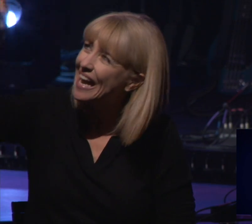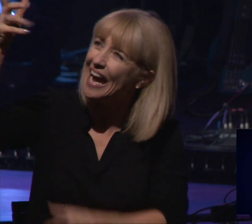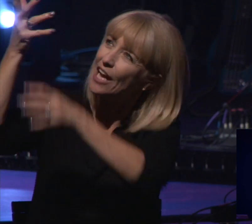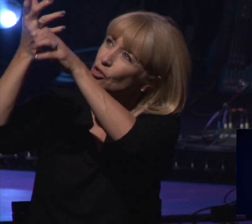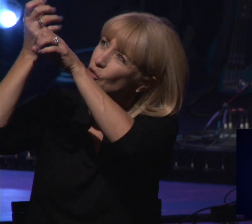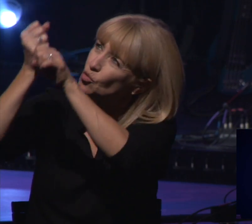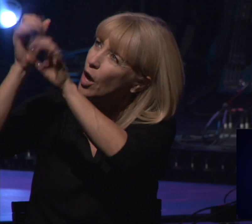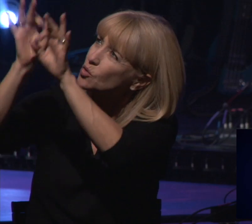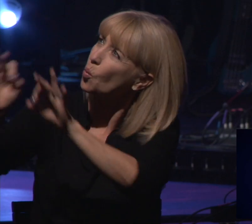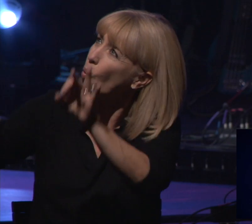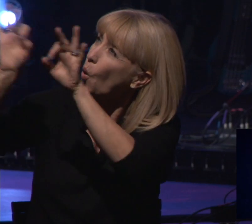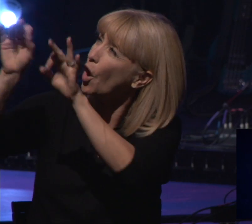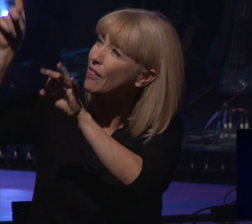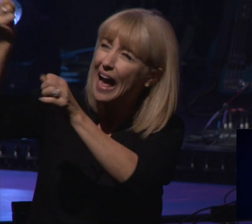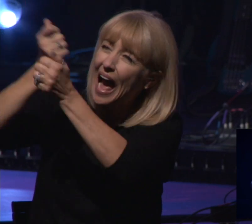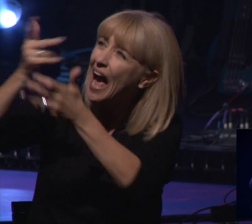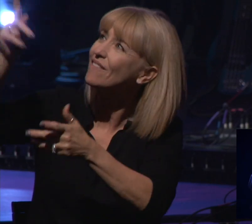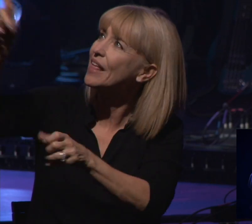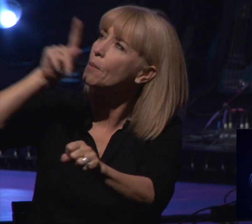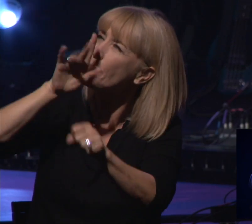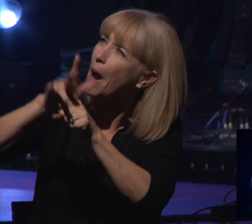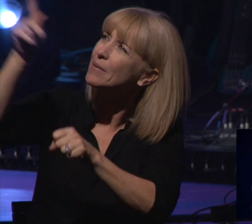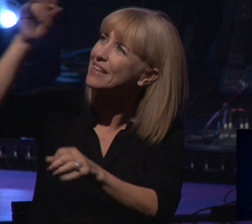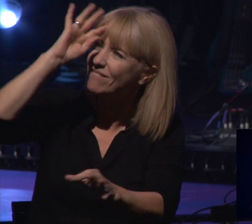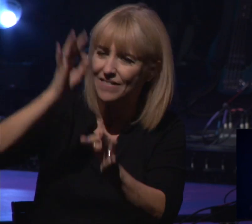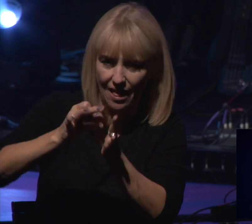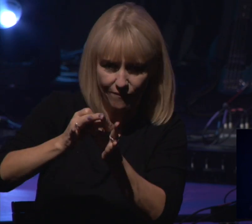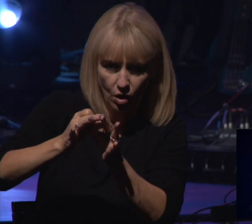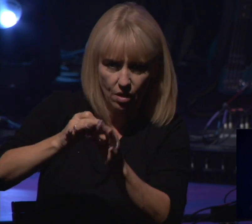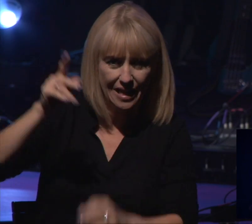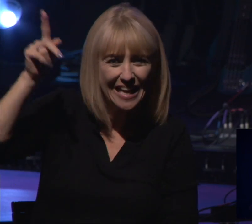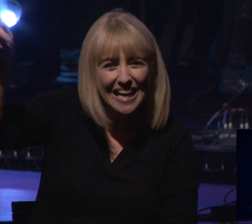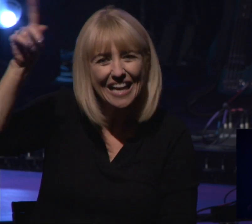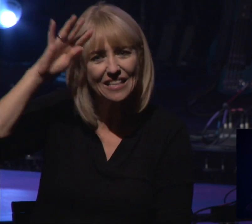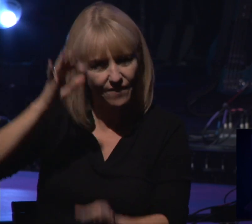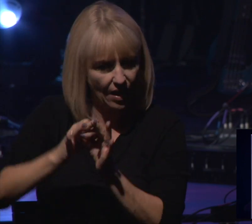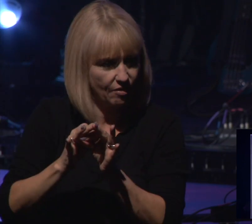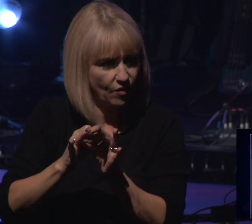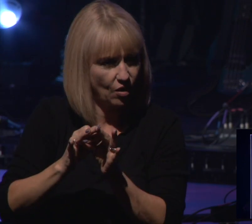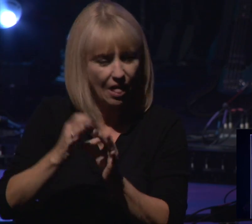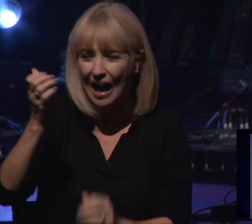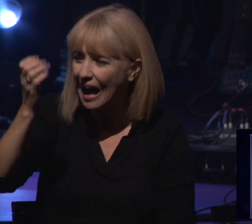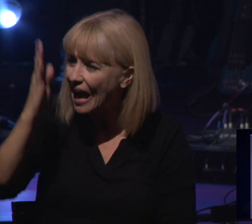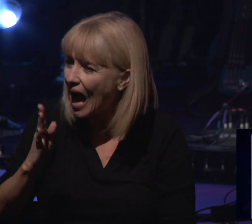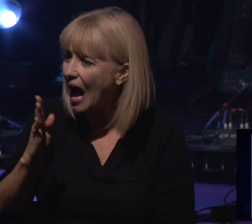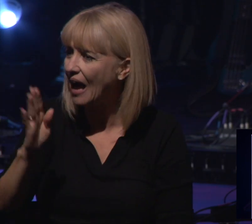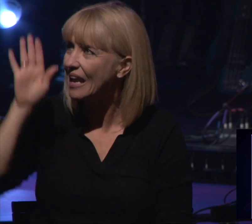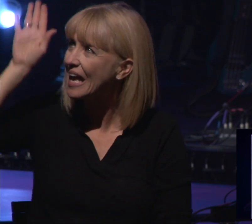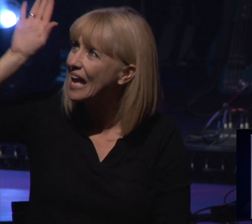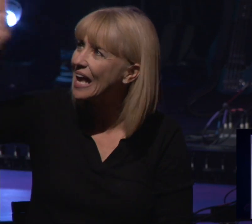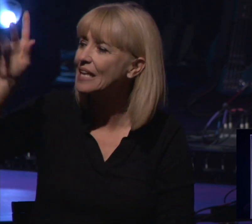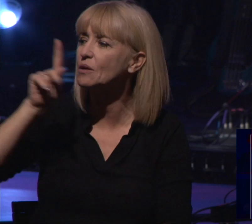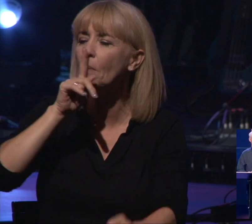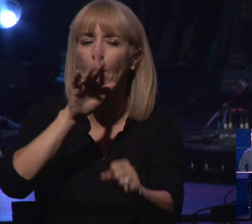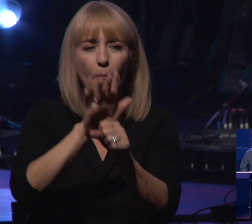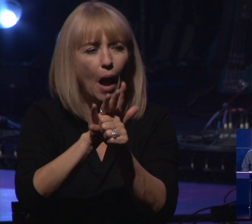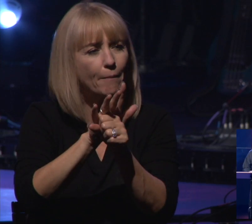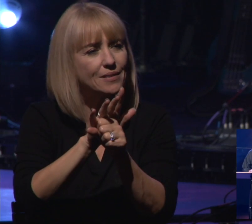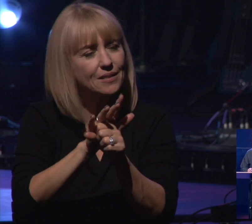is trustworthy in all he promises, and he's faithful in all he does. So God's faithful to